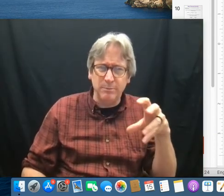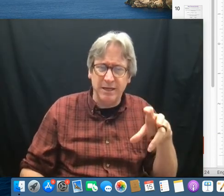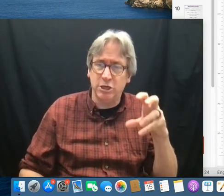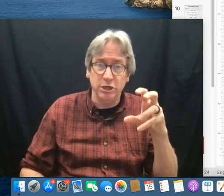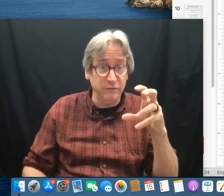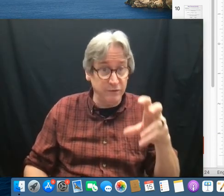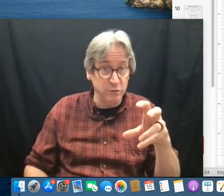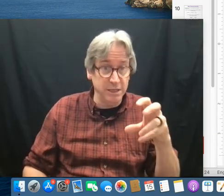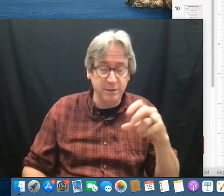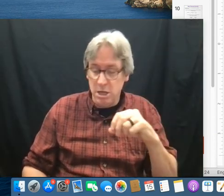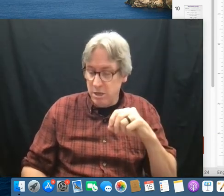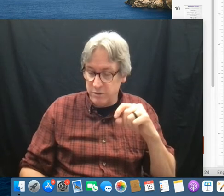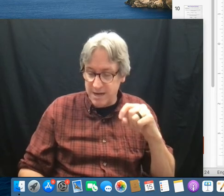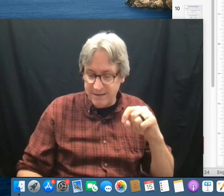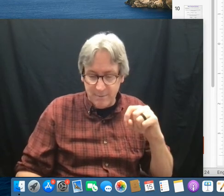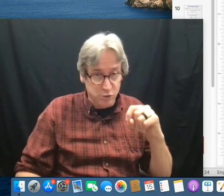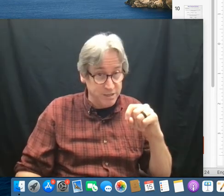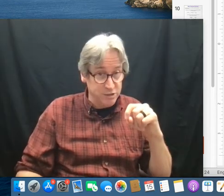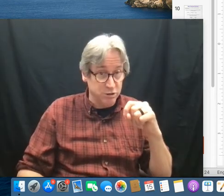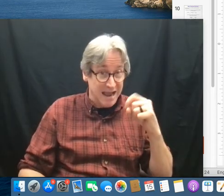the head movement